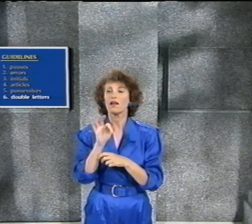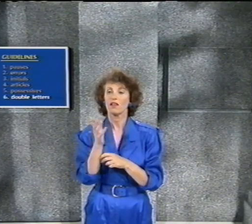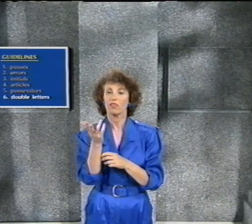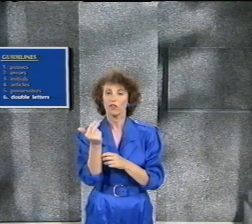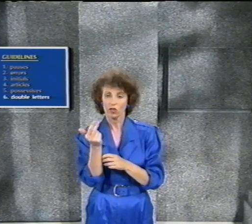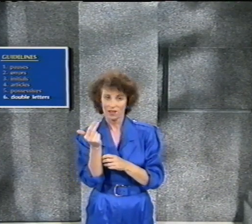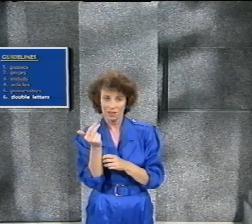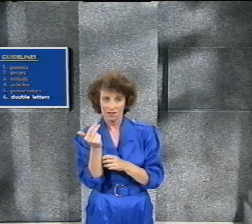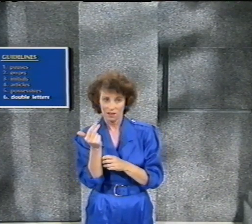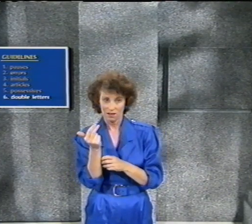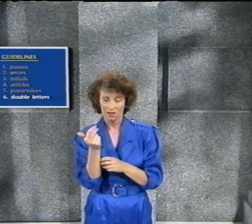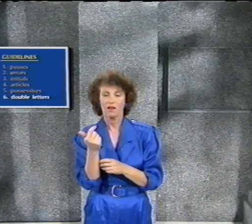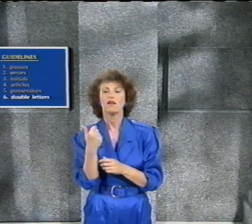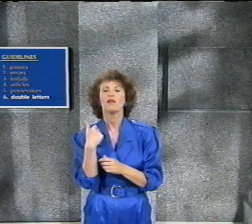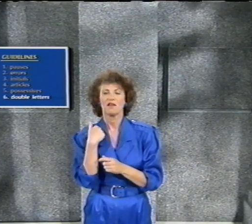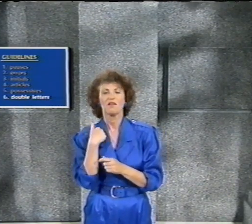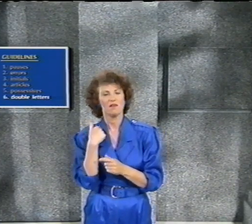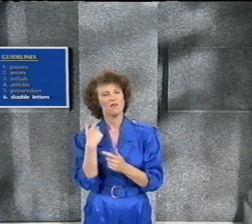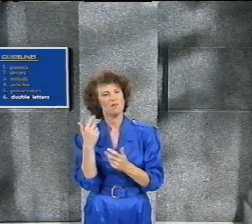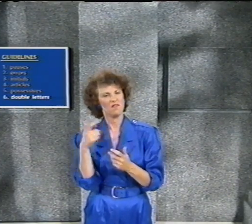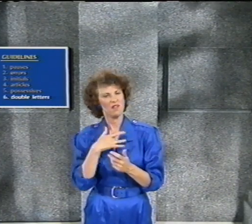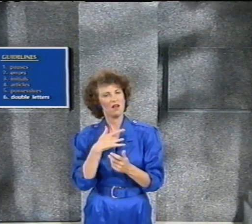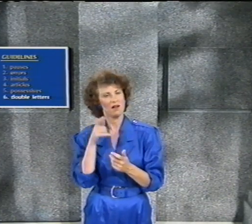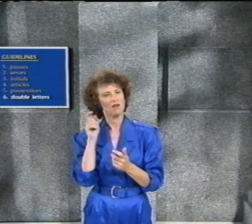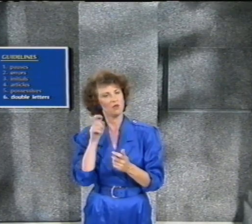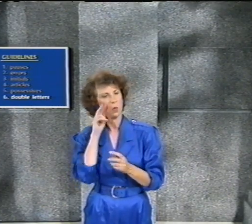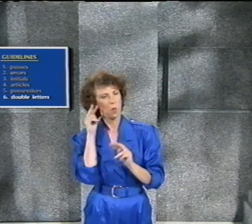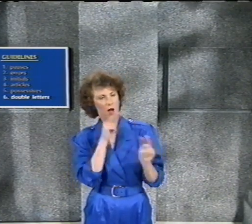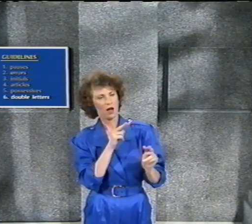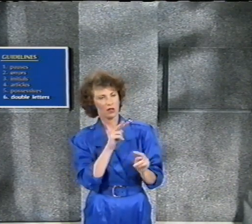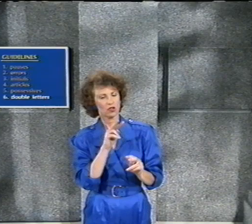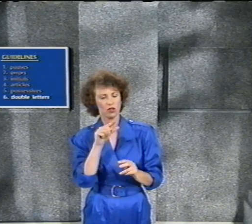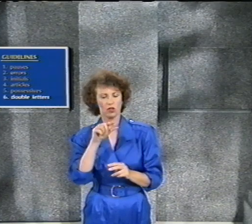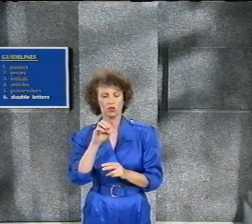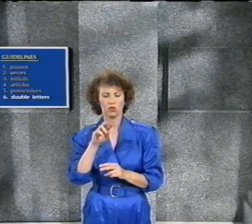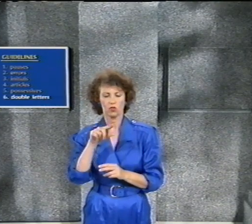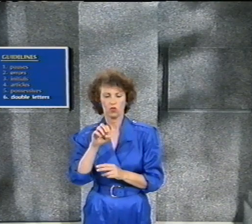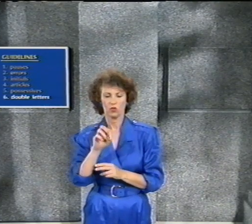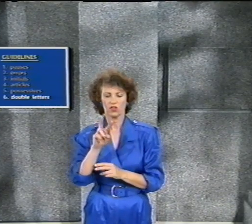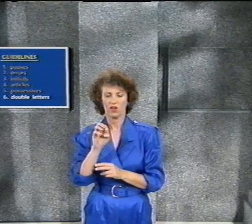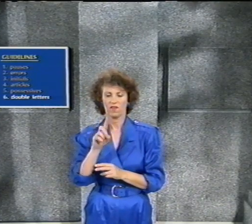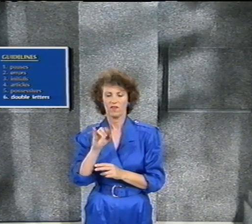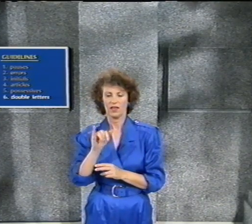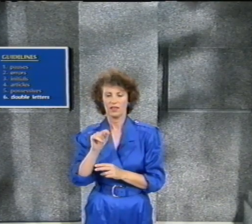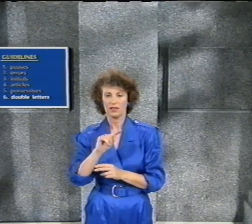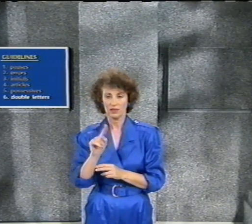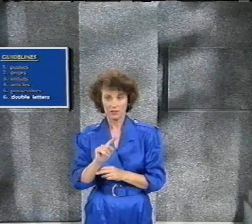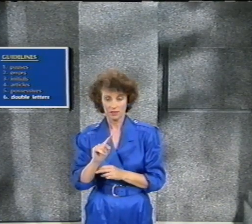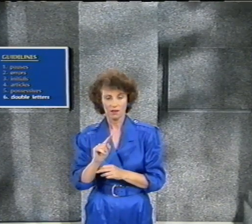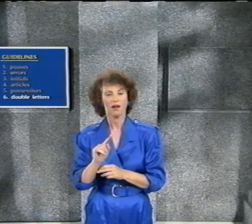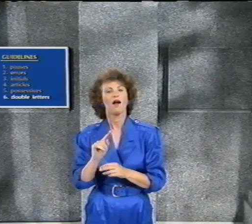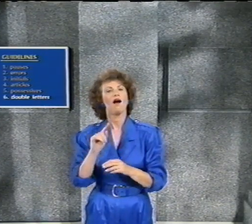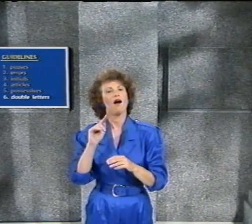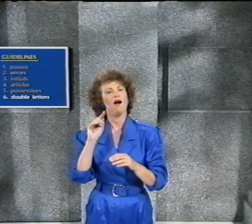old film made by the National Association of the Deaf that shows platform fingerspelling with the